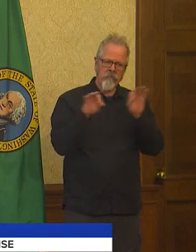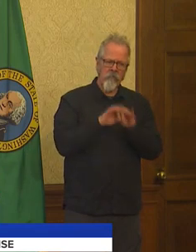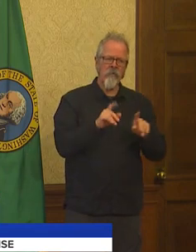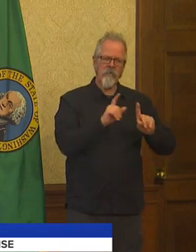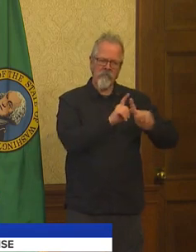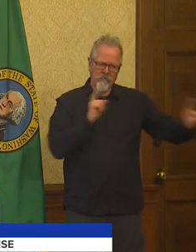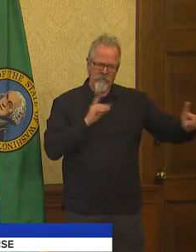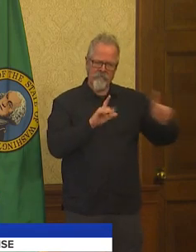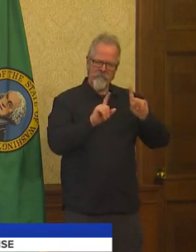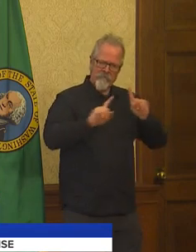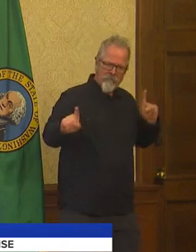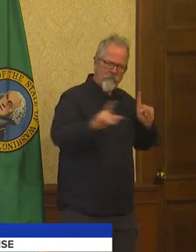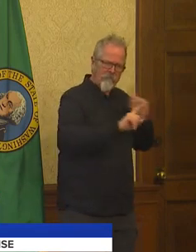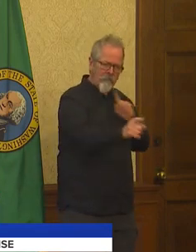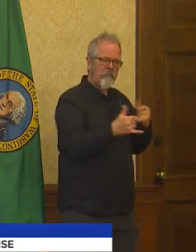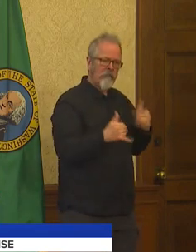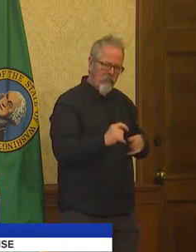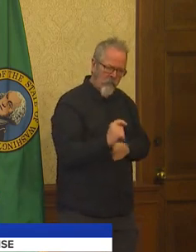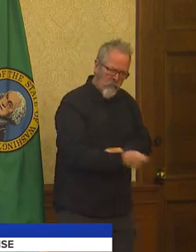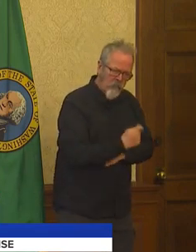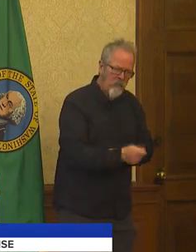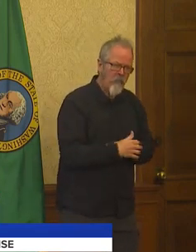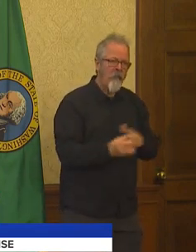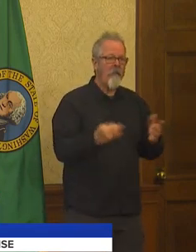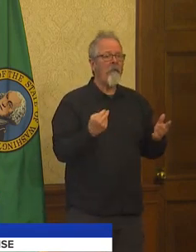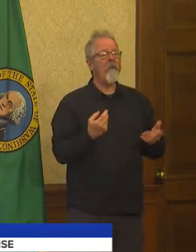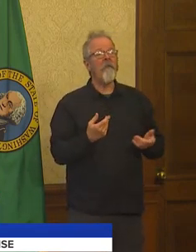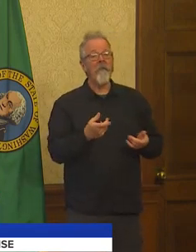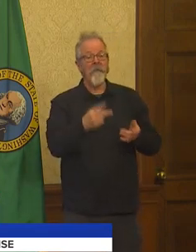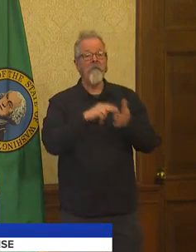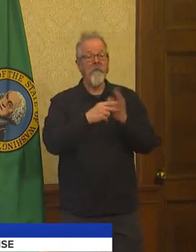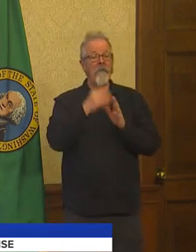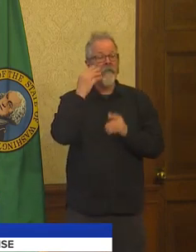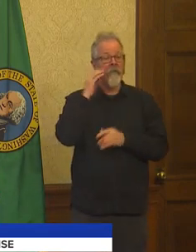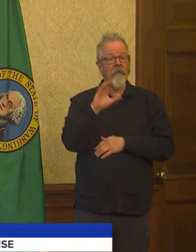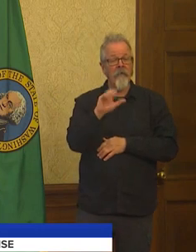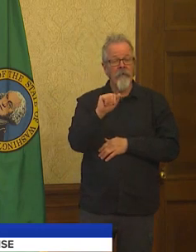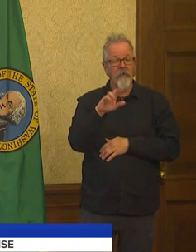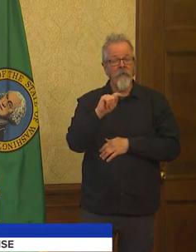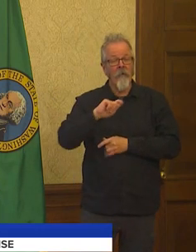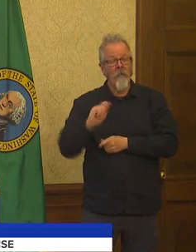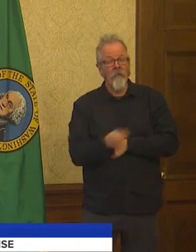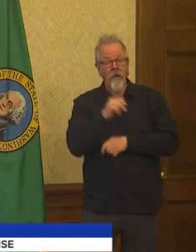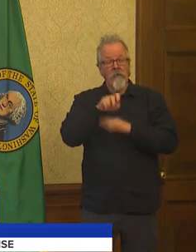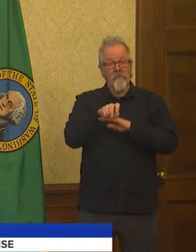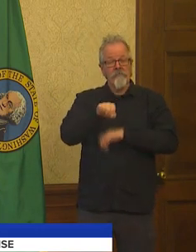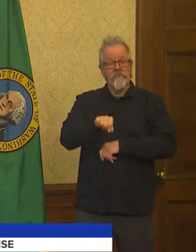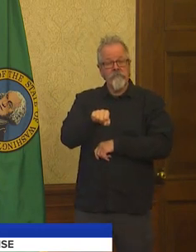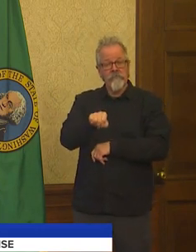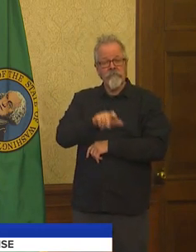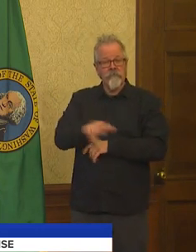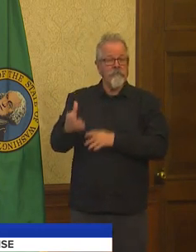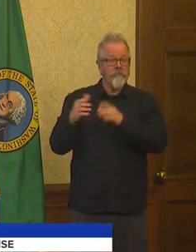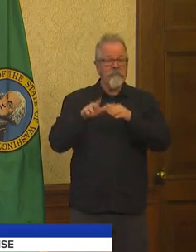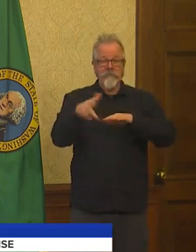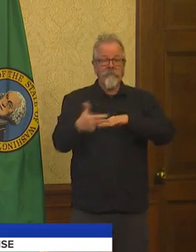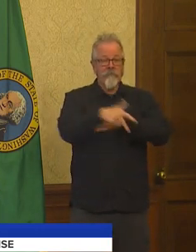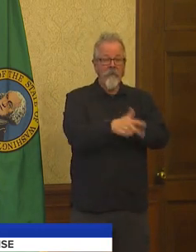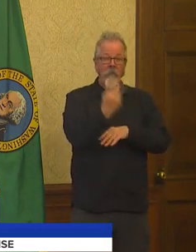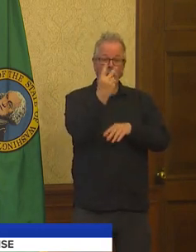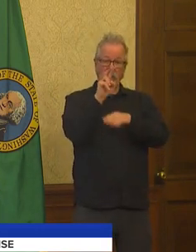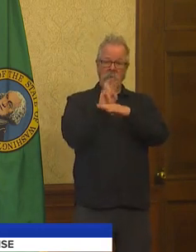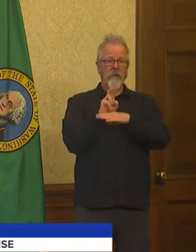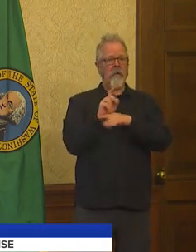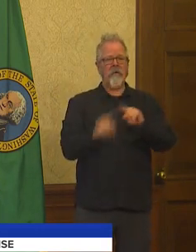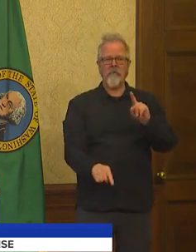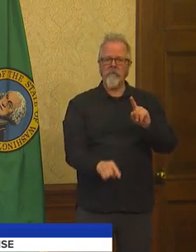can be safe, and that's what's happening in the face of this pandemic. As I've said before, this virus and the